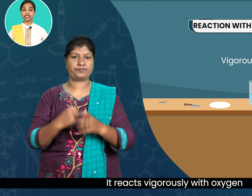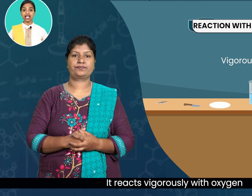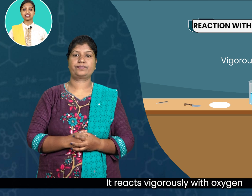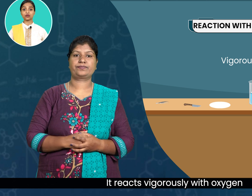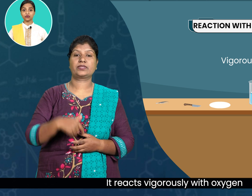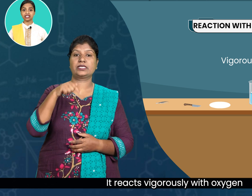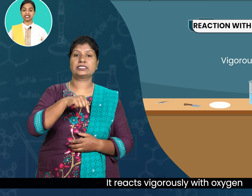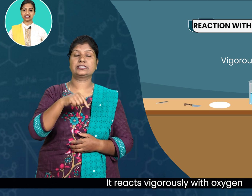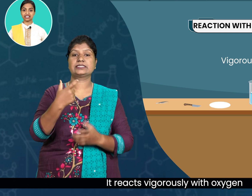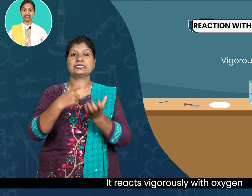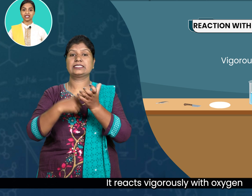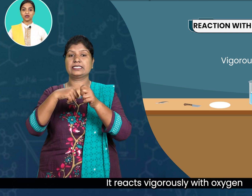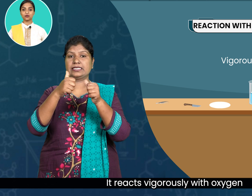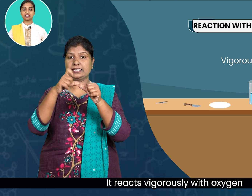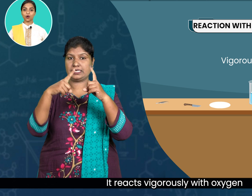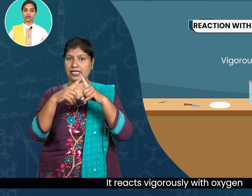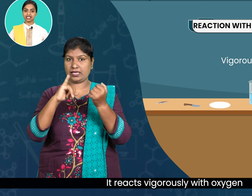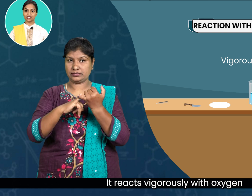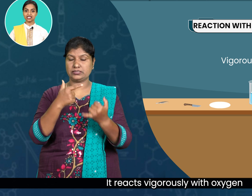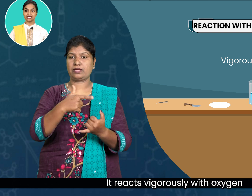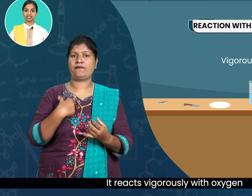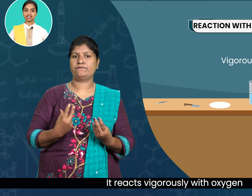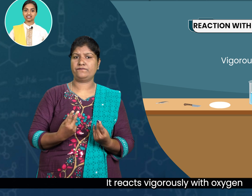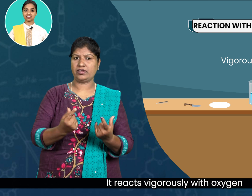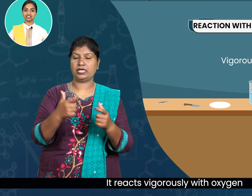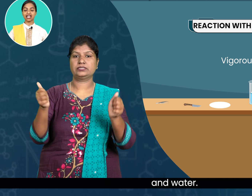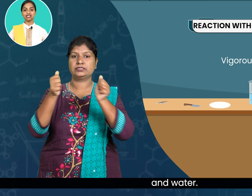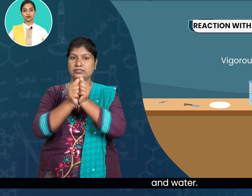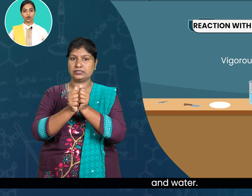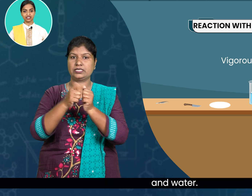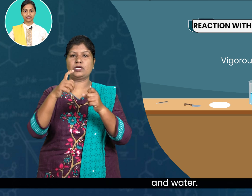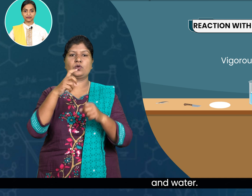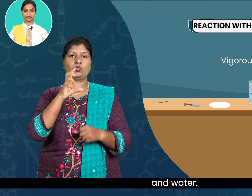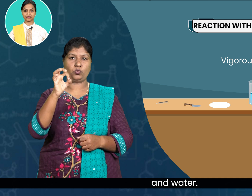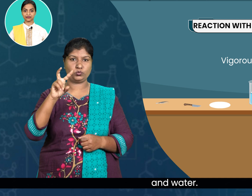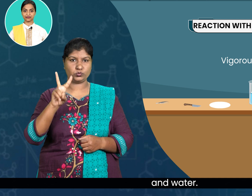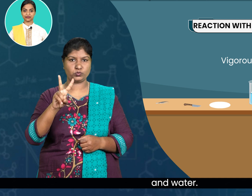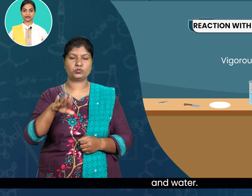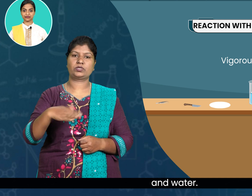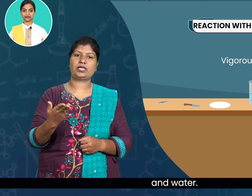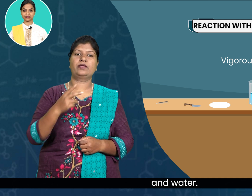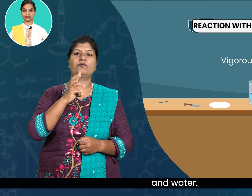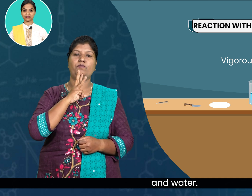It reacts vigorously with oxygen and water.